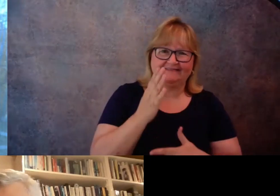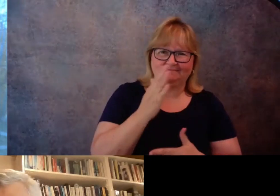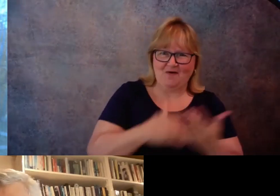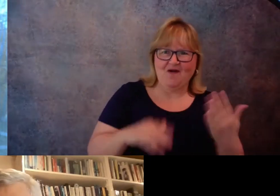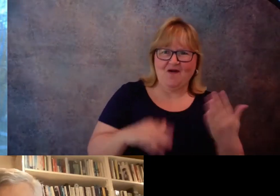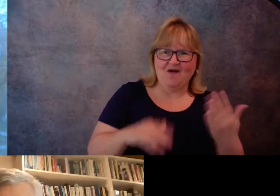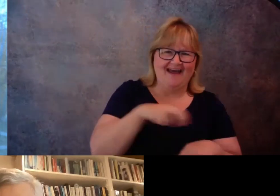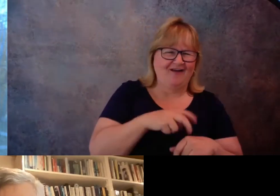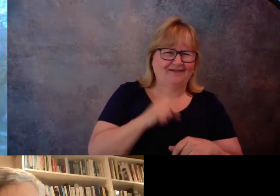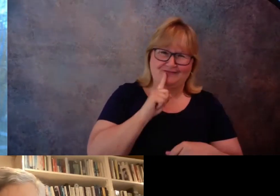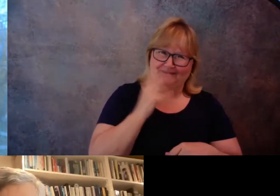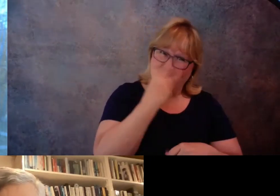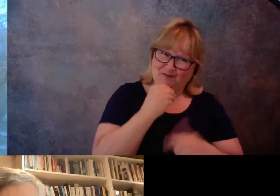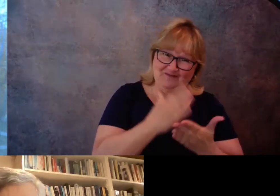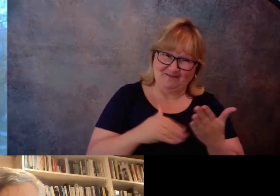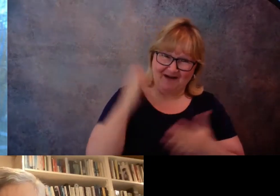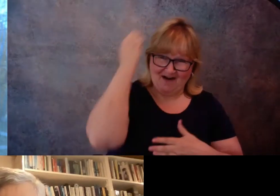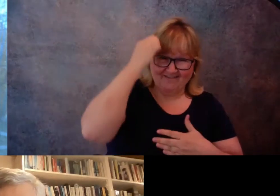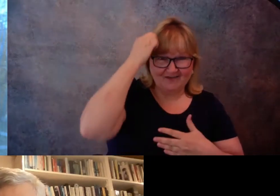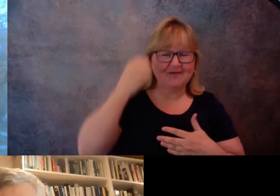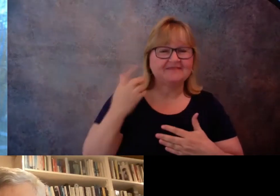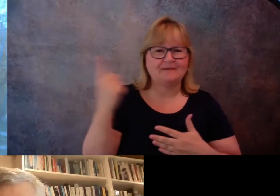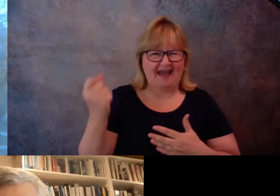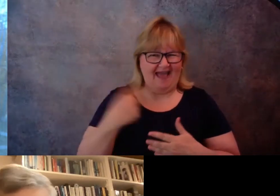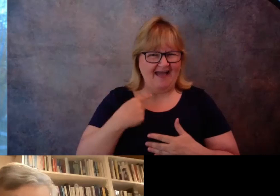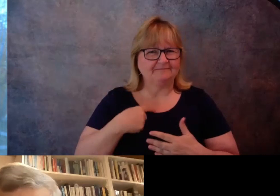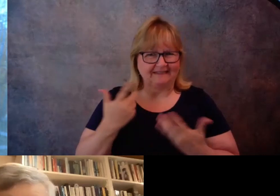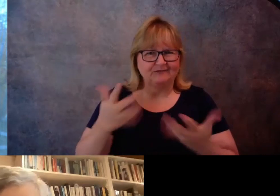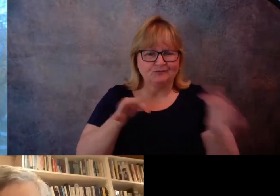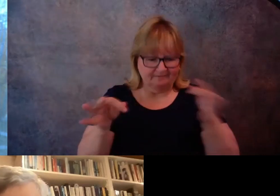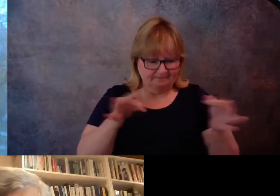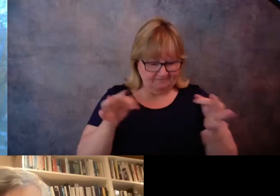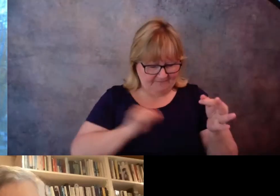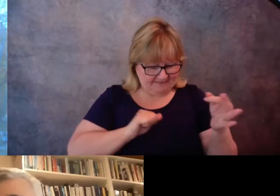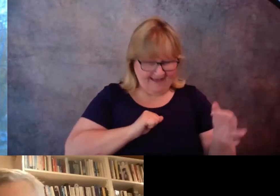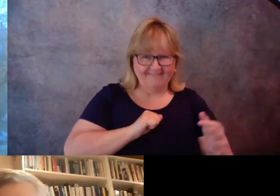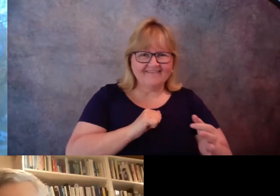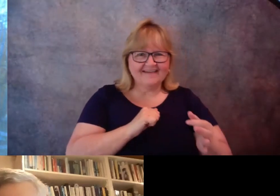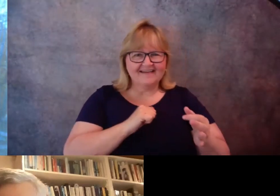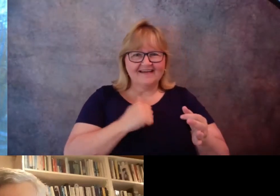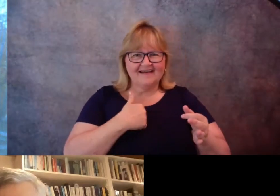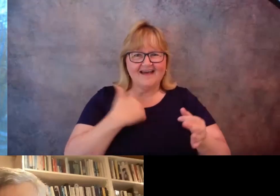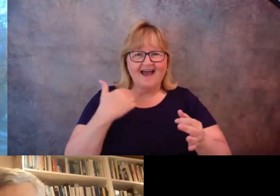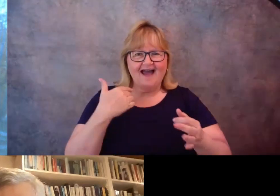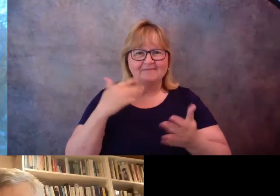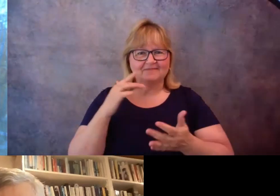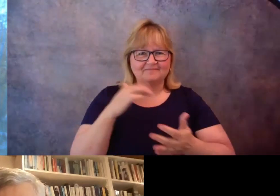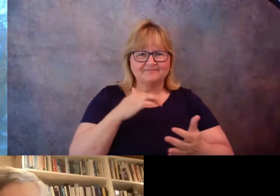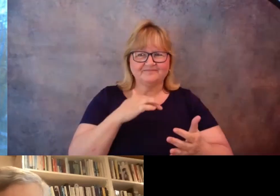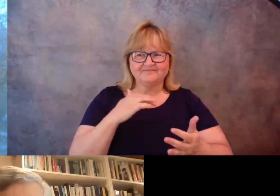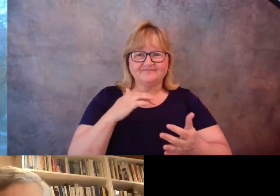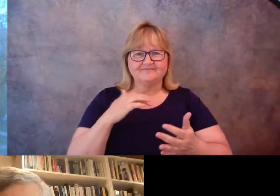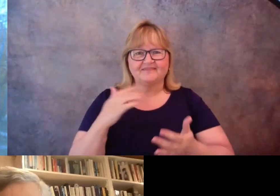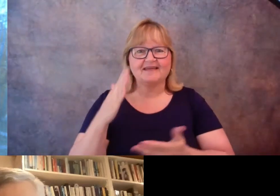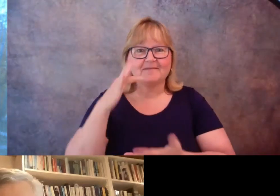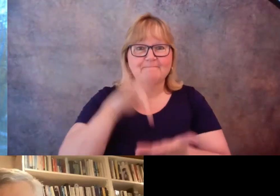was asked to give some audio descriptions of myself. Again, I'm a middle-aged guy wearing a blue shirt and a